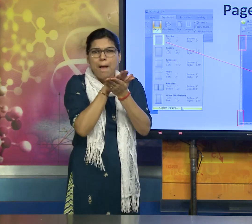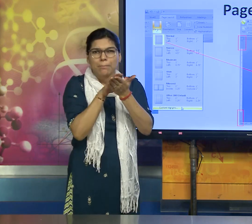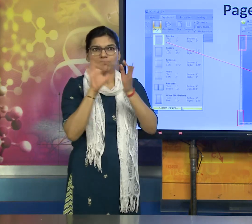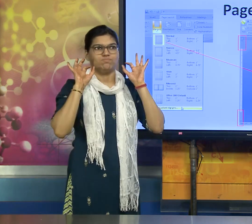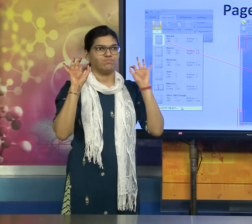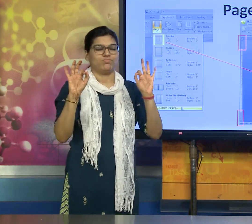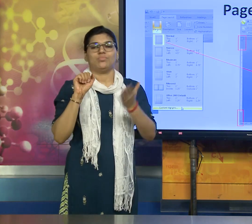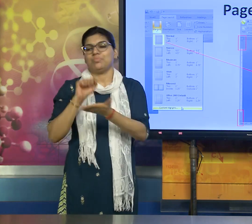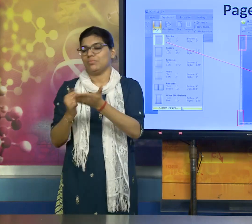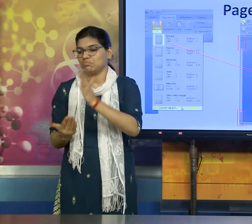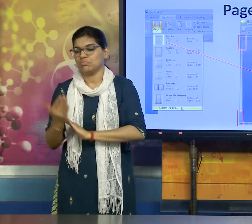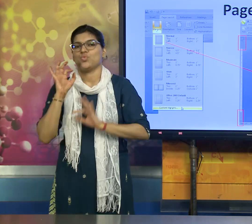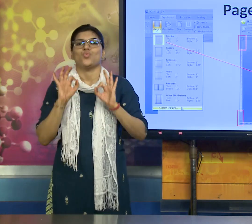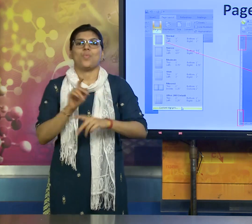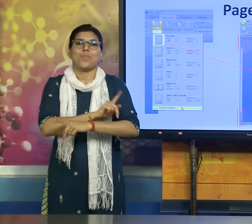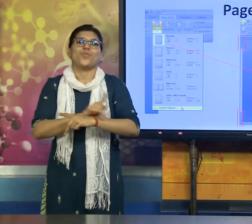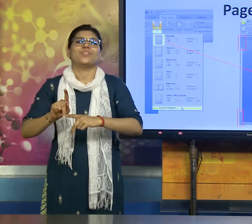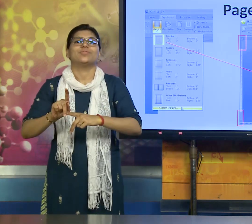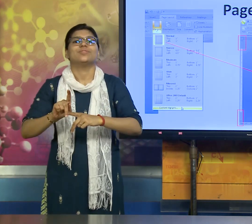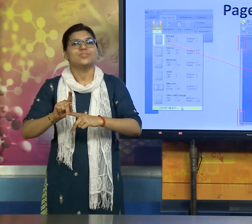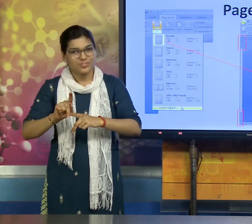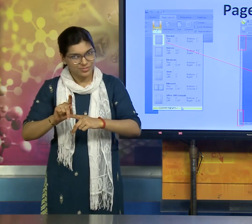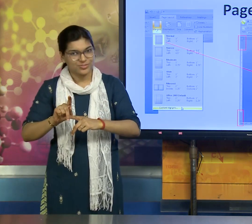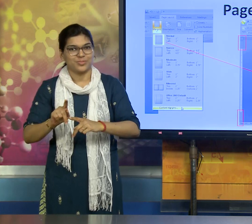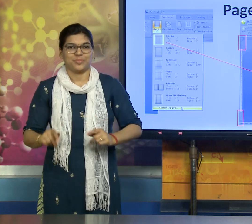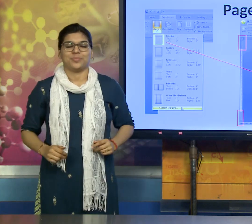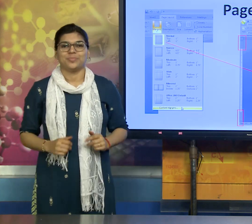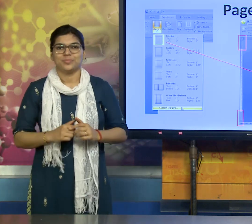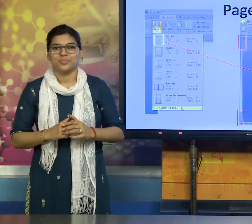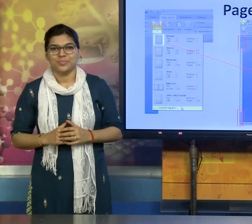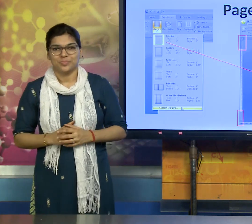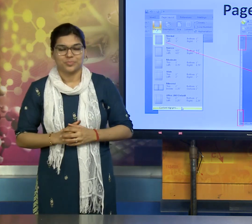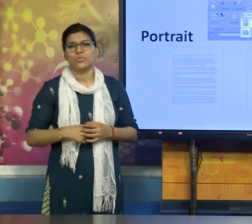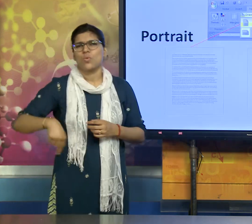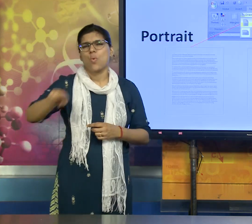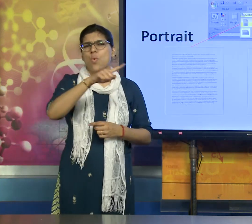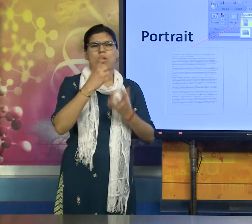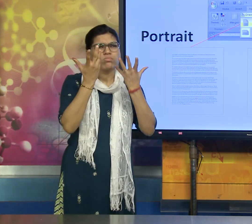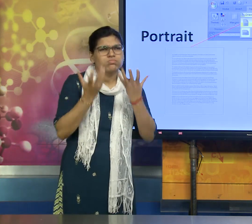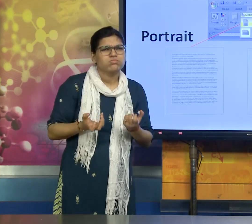like and print it again.